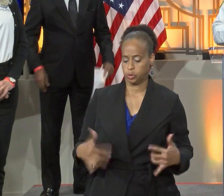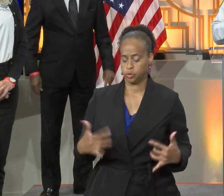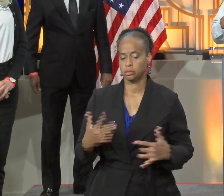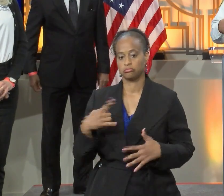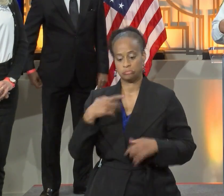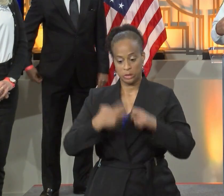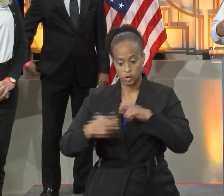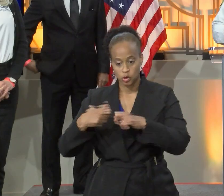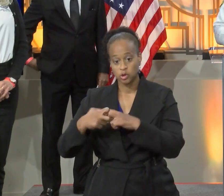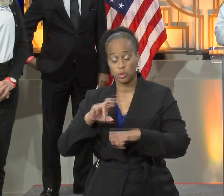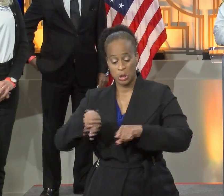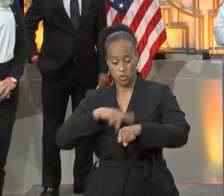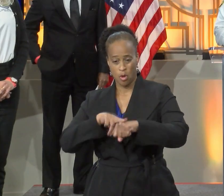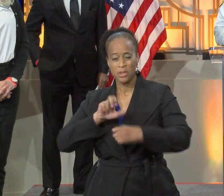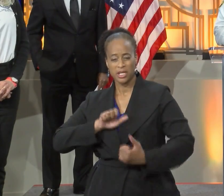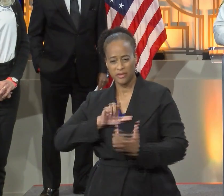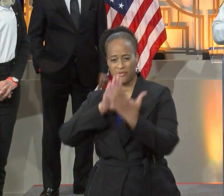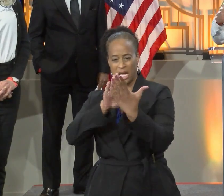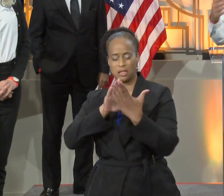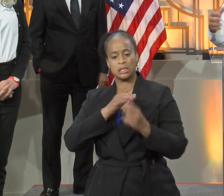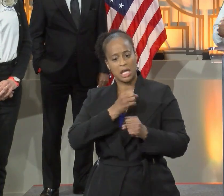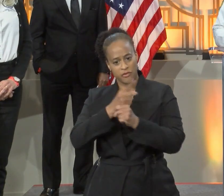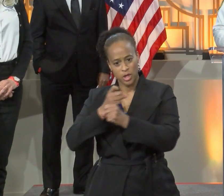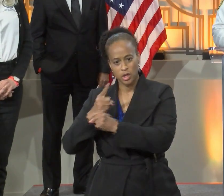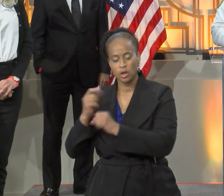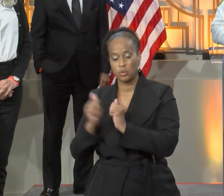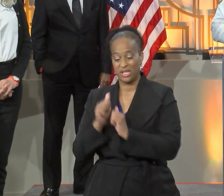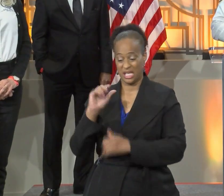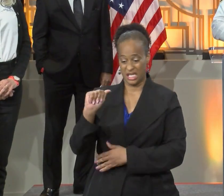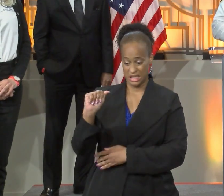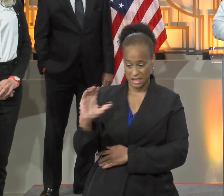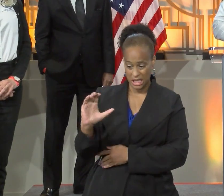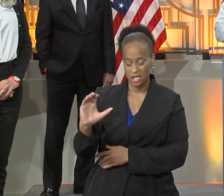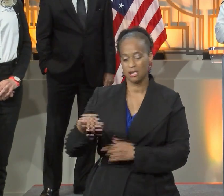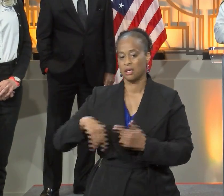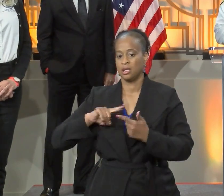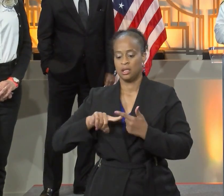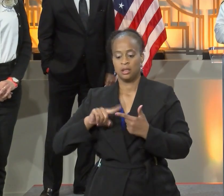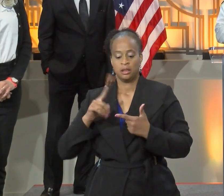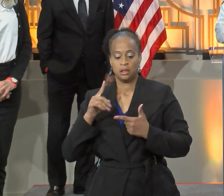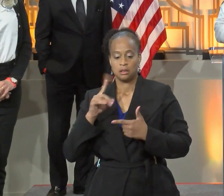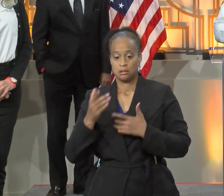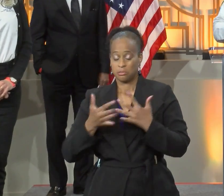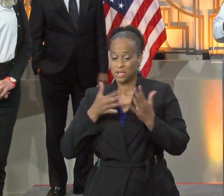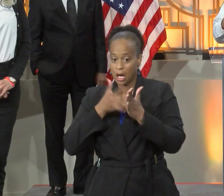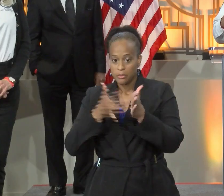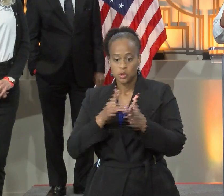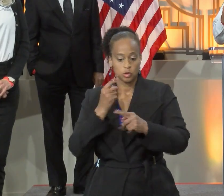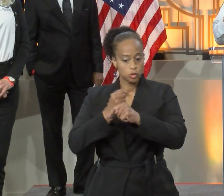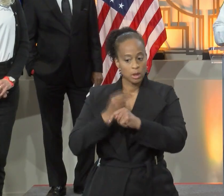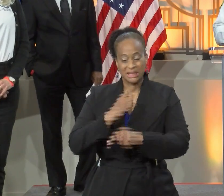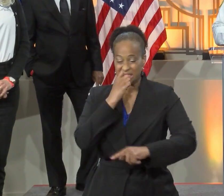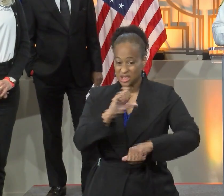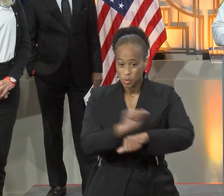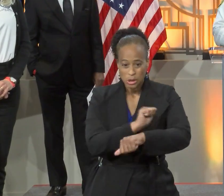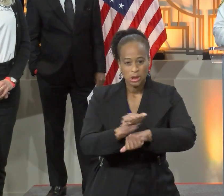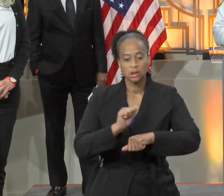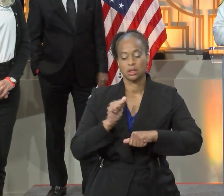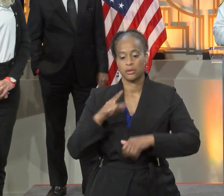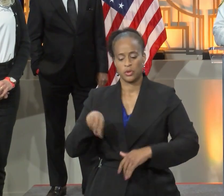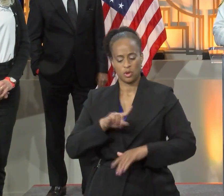that we normally face each year with our air conditioners, with our service, our units out of service. They're doing an